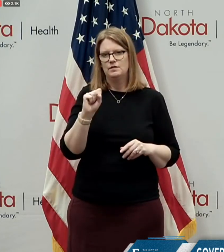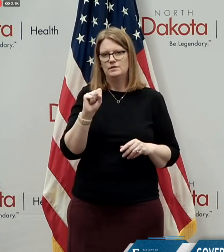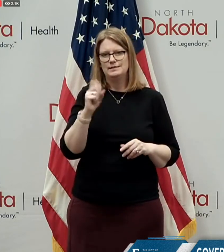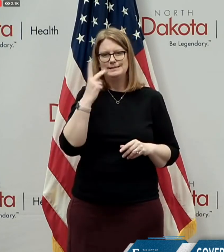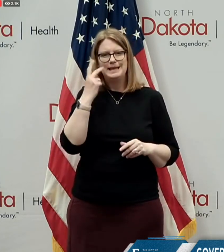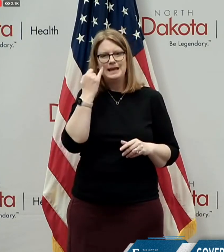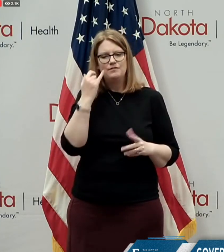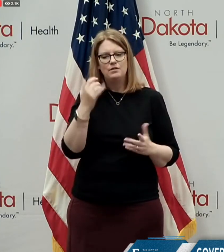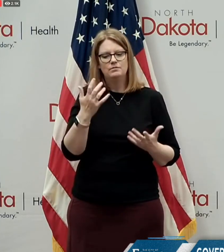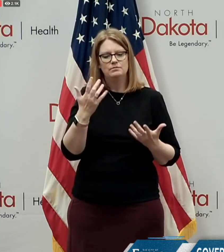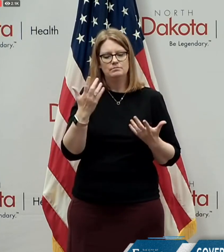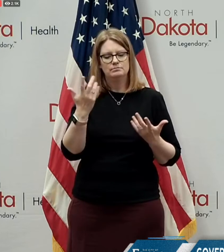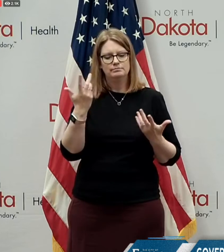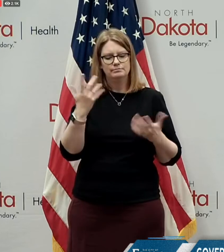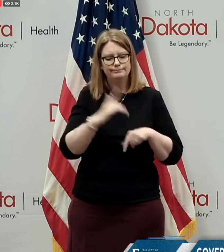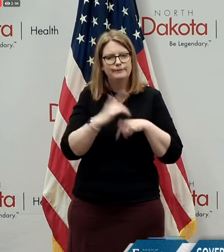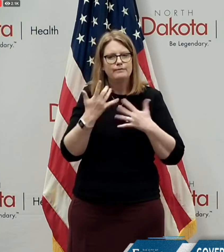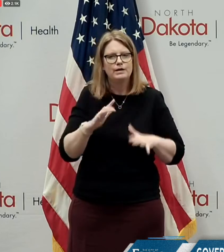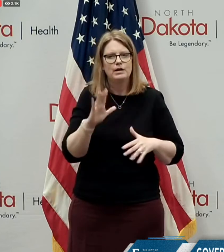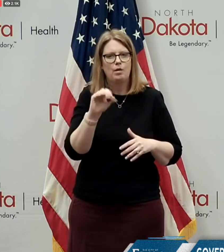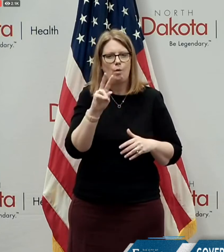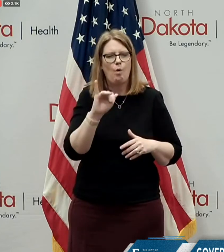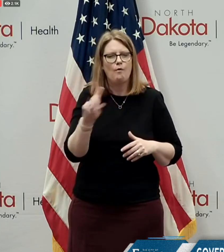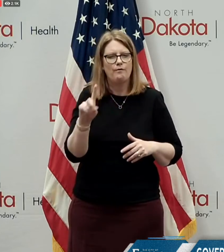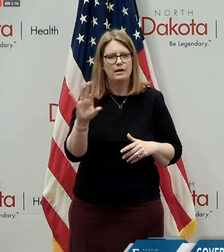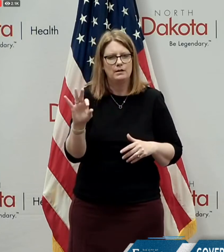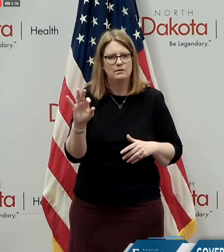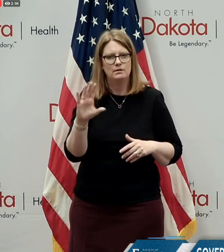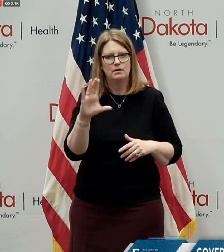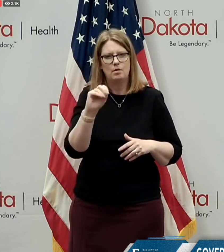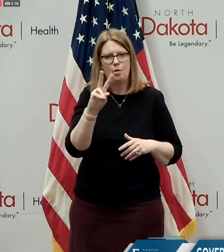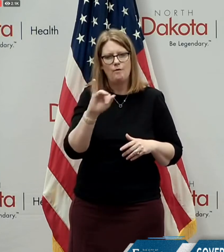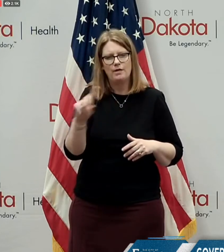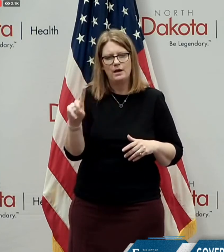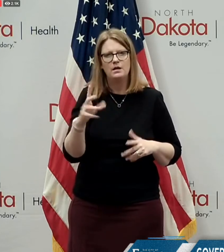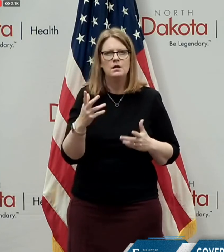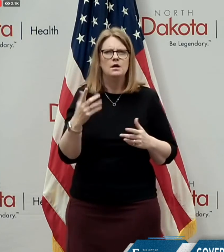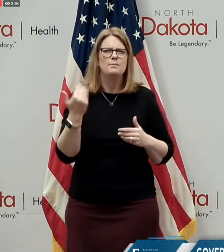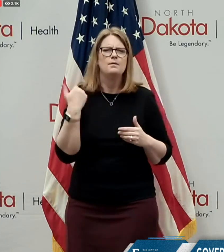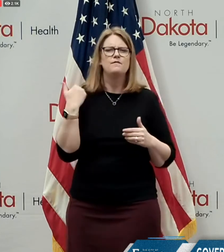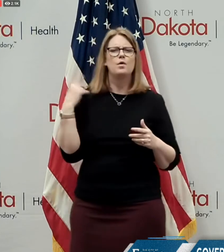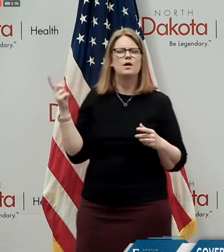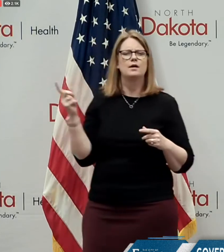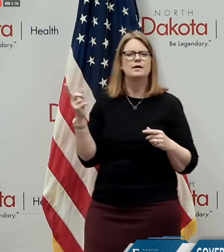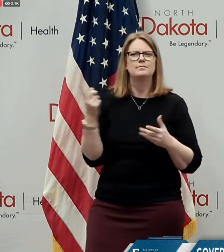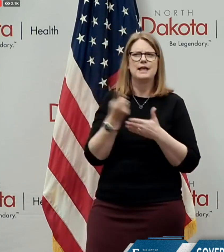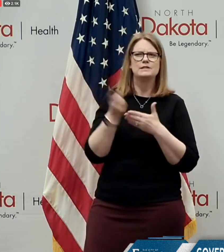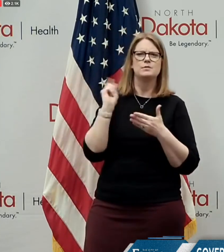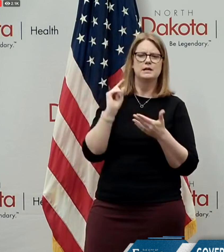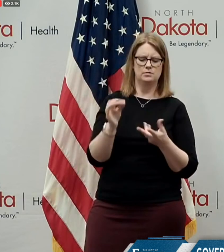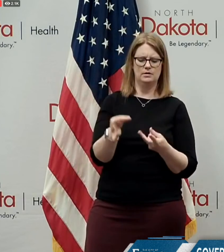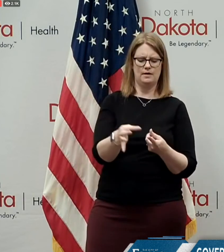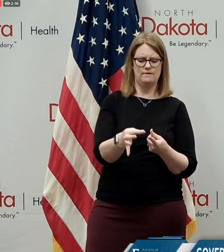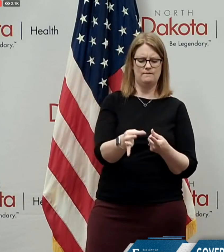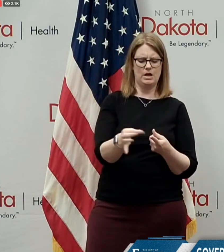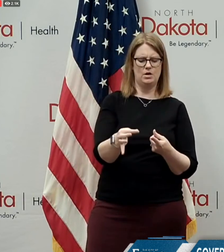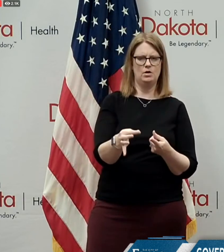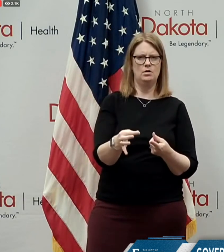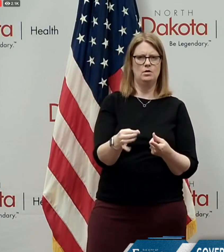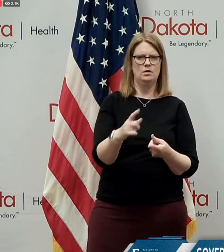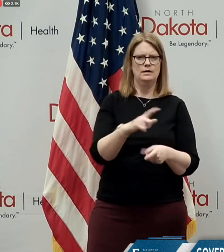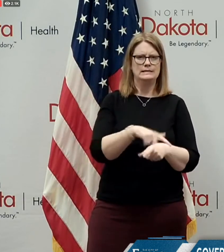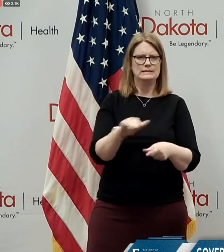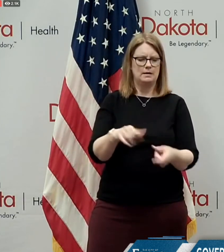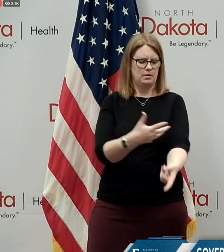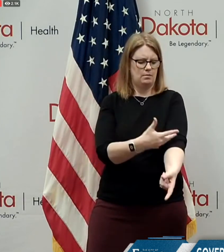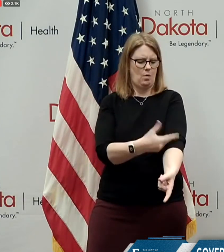done. I know that they had done a bunch. I think I explained last week they were doing two things. They were doing the finger prick test at the same time they were doing the